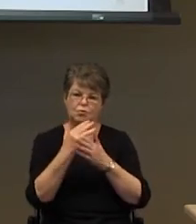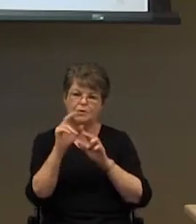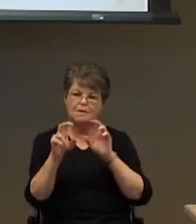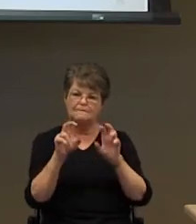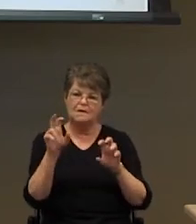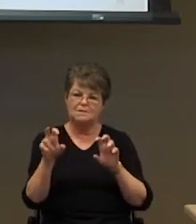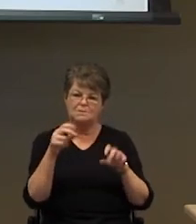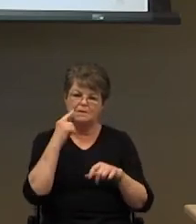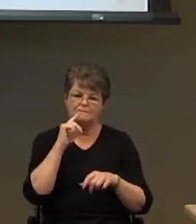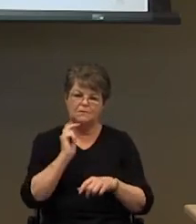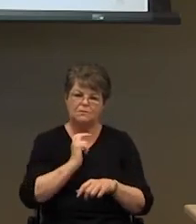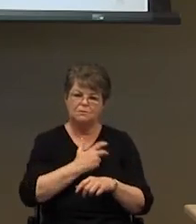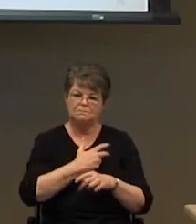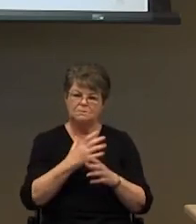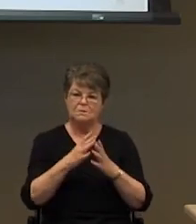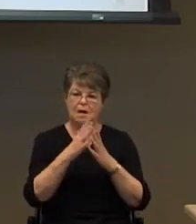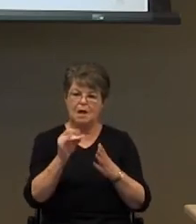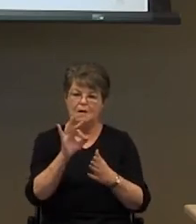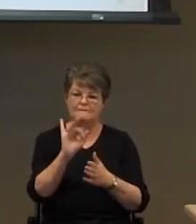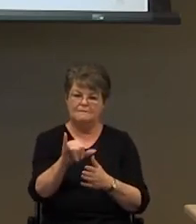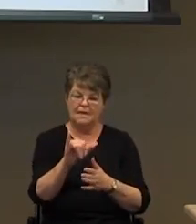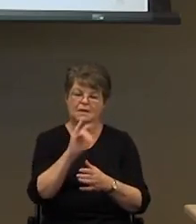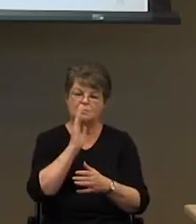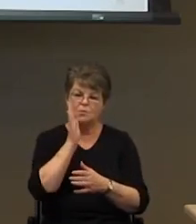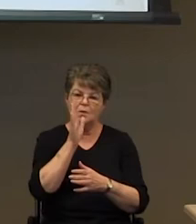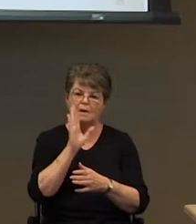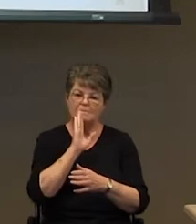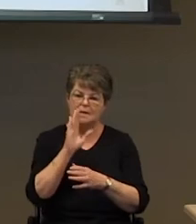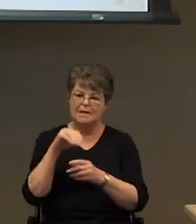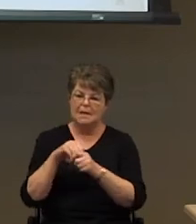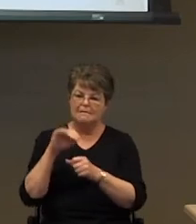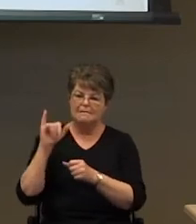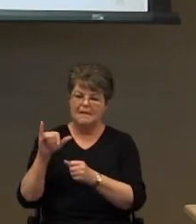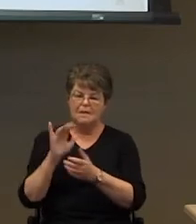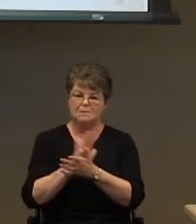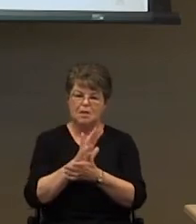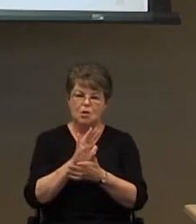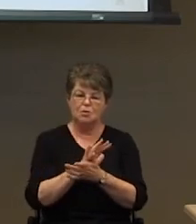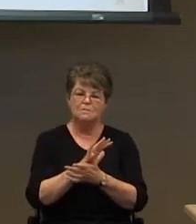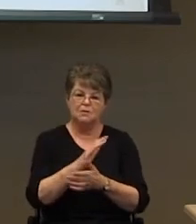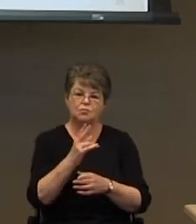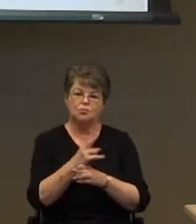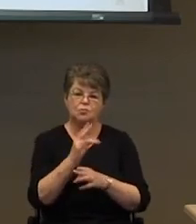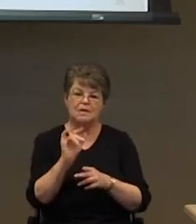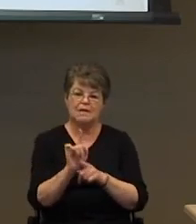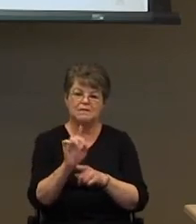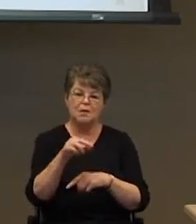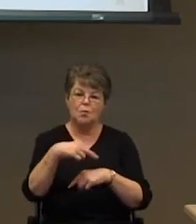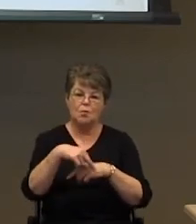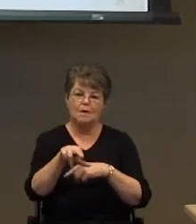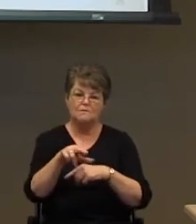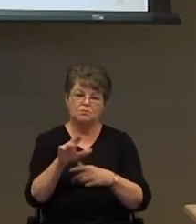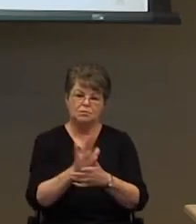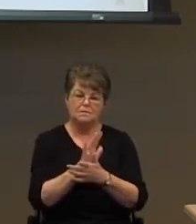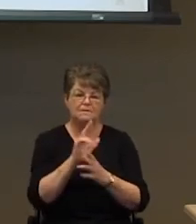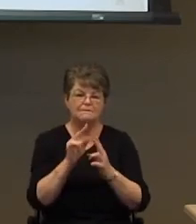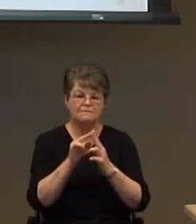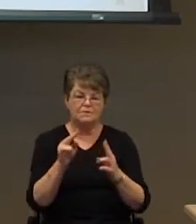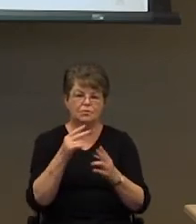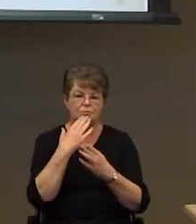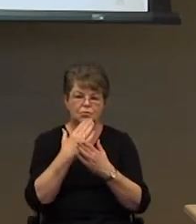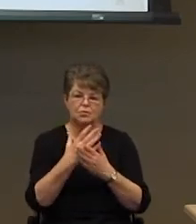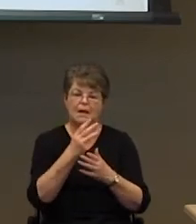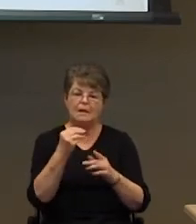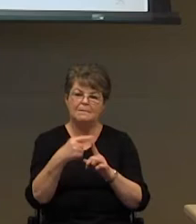And a lot of that is going to be in this document. So using this as a reference document is very, very strategic. And then finally,